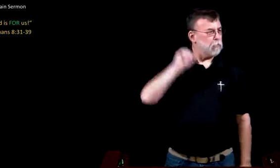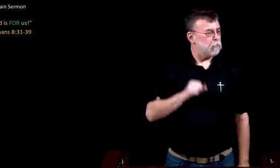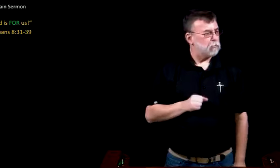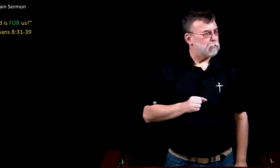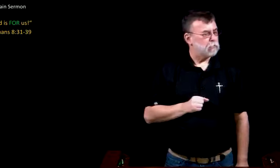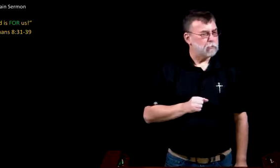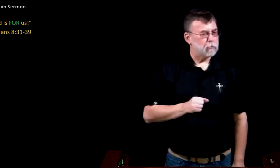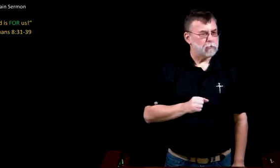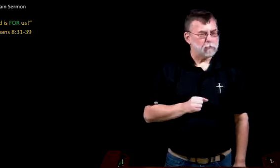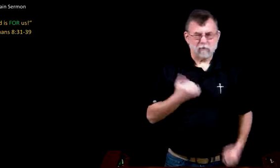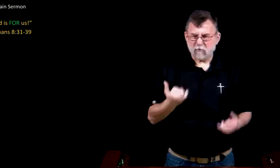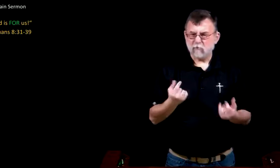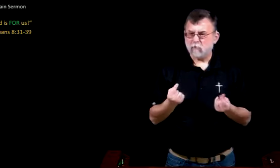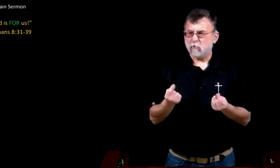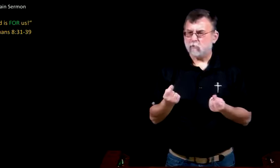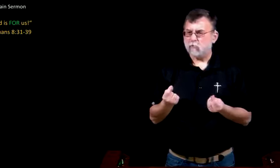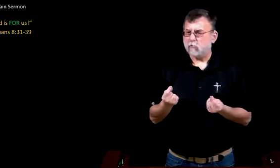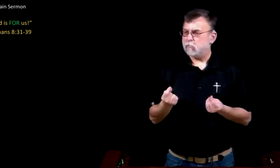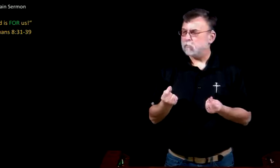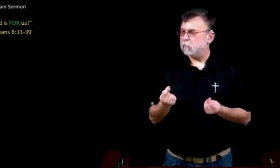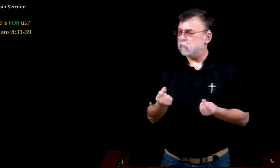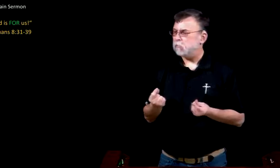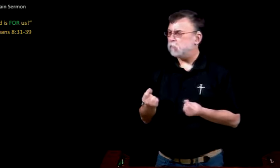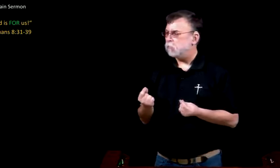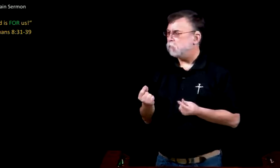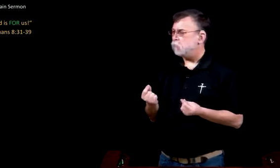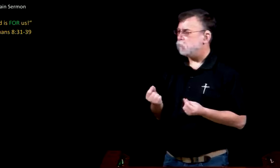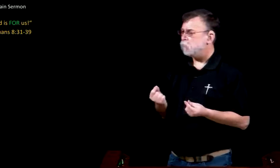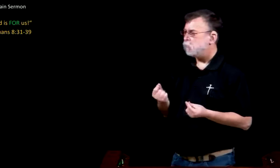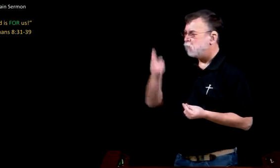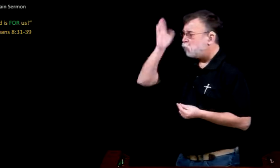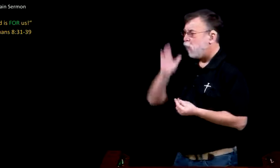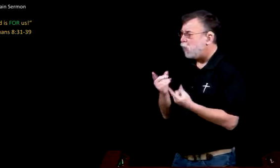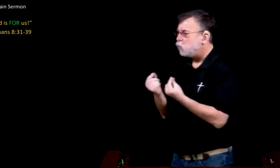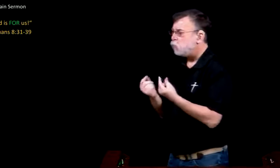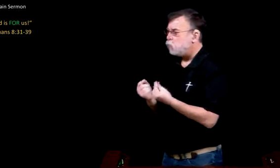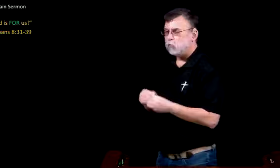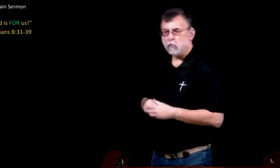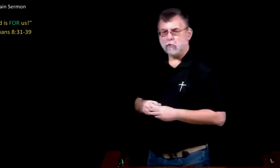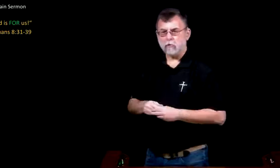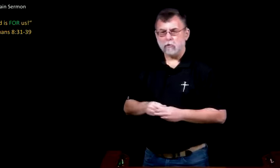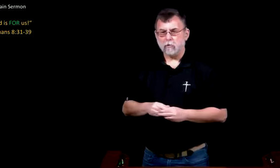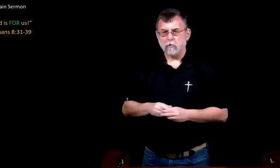but everyone is just rejecting him. So what do we do? What does God do?